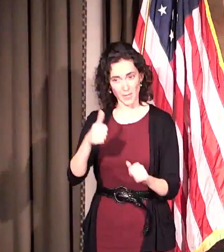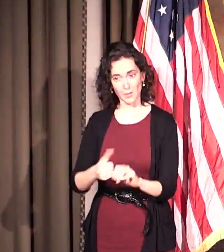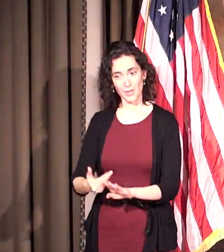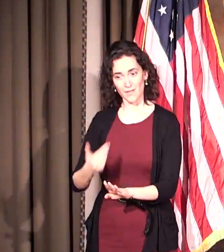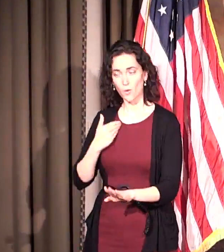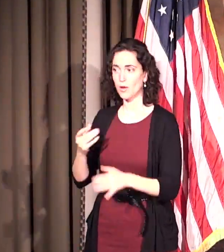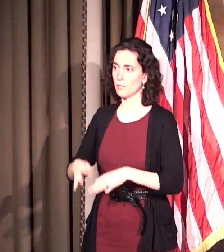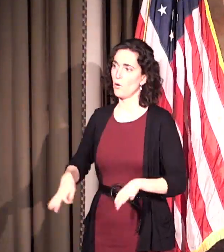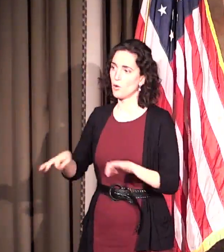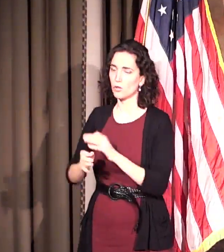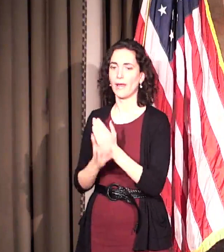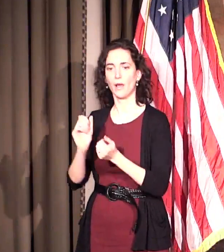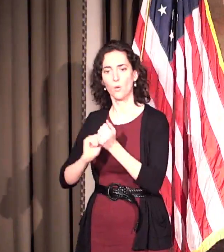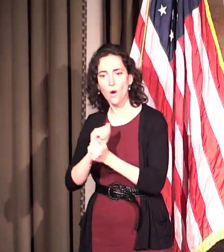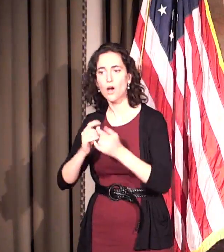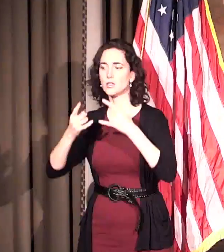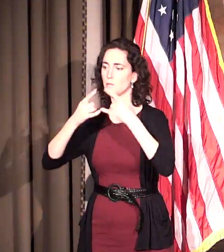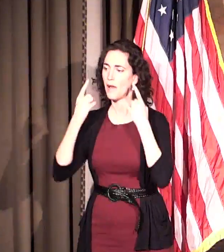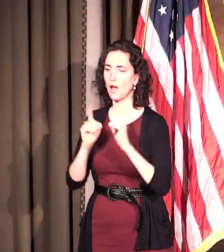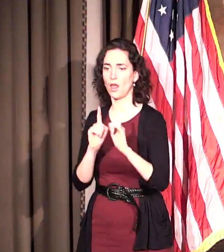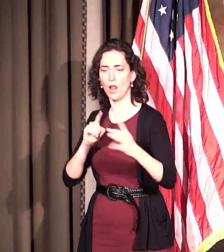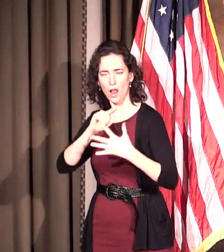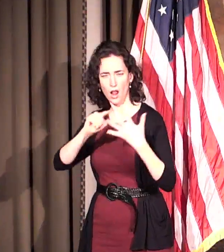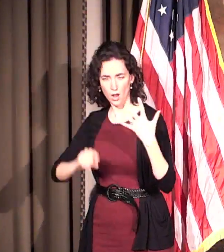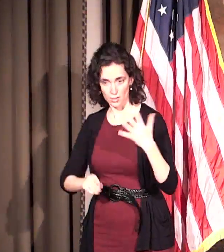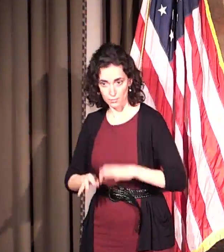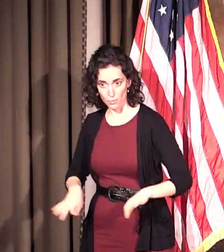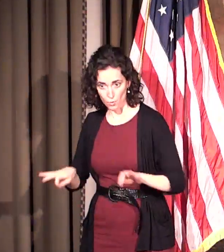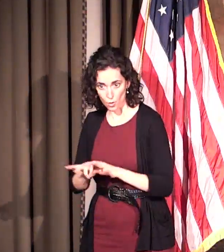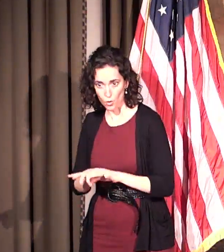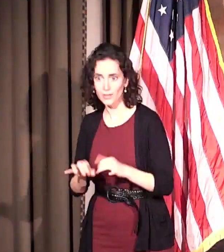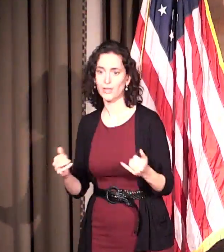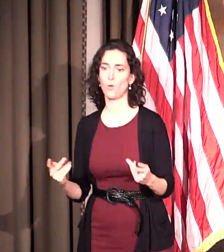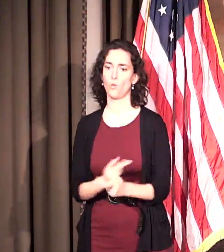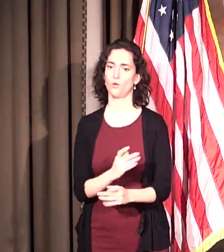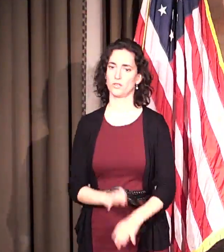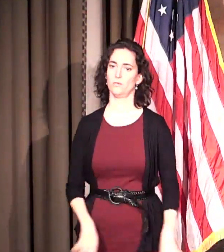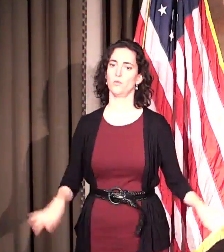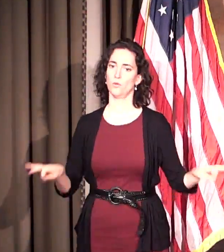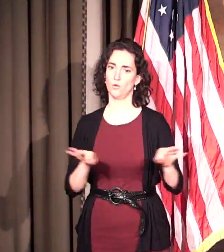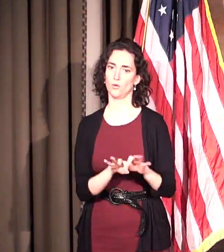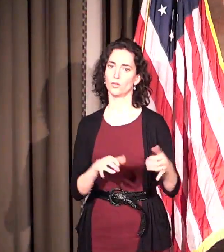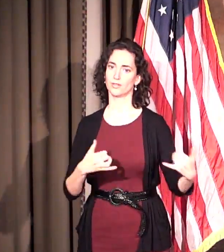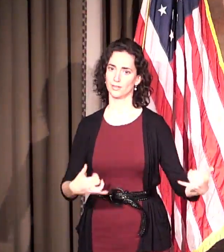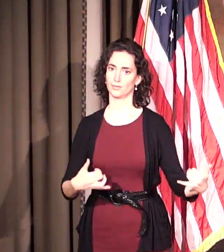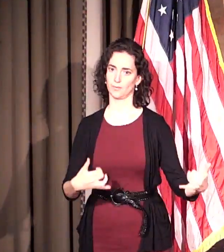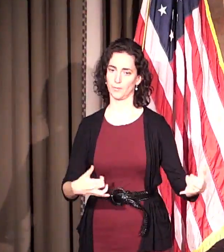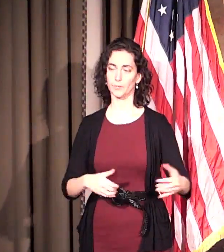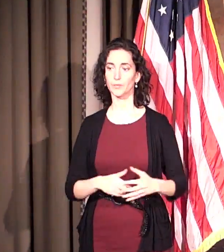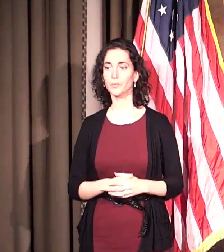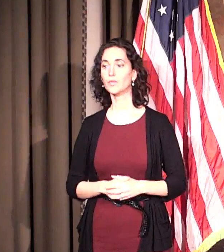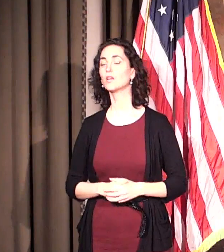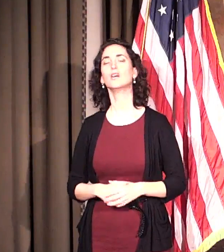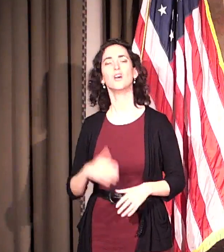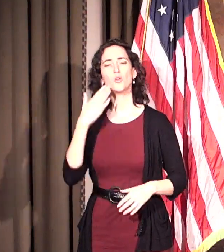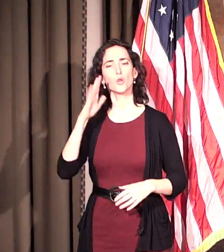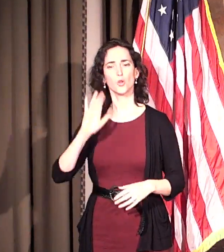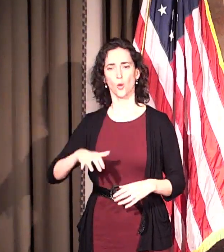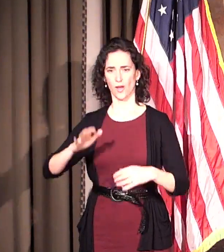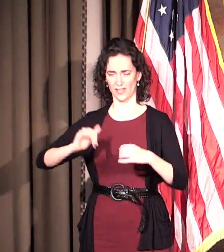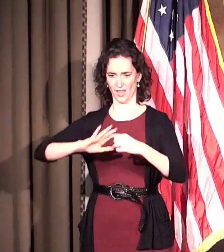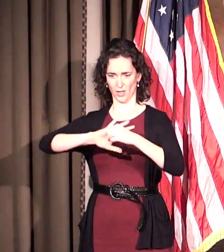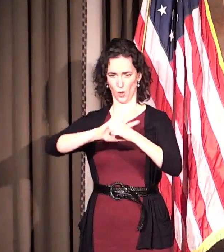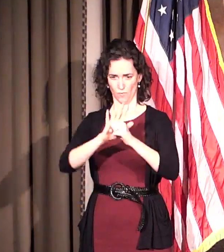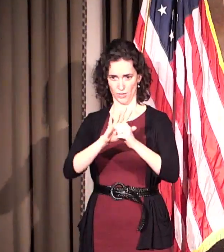even more critical that that happens. You may have seen where previously the variant